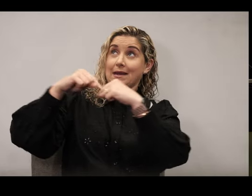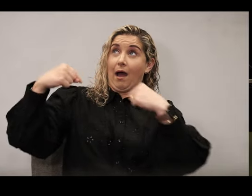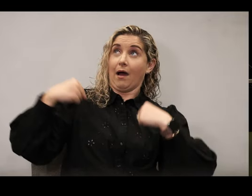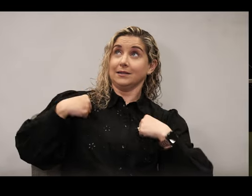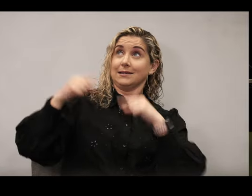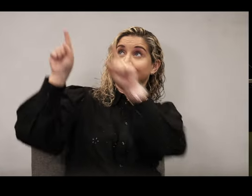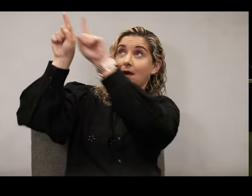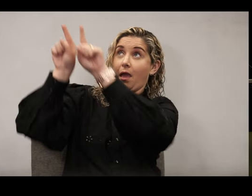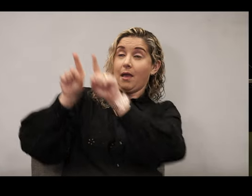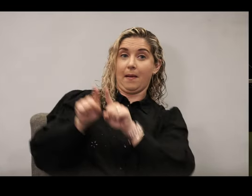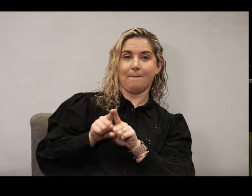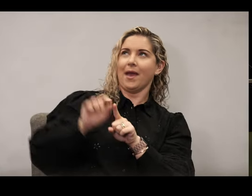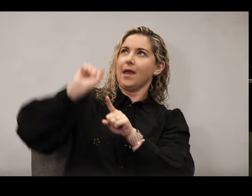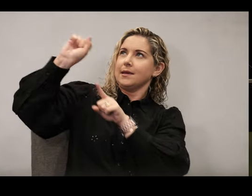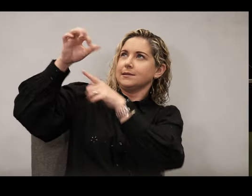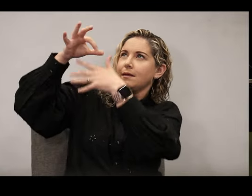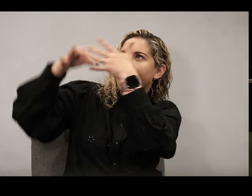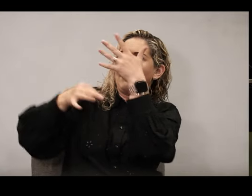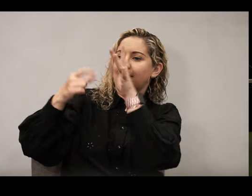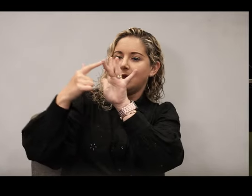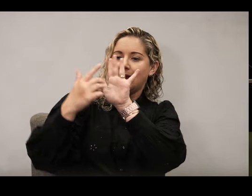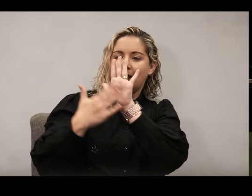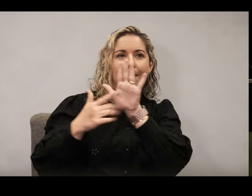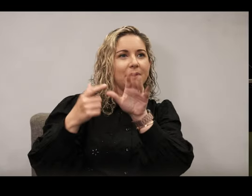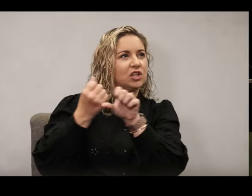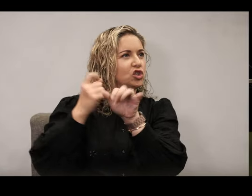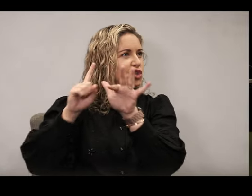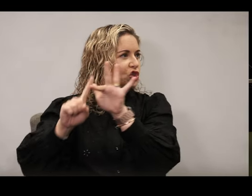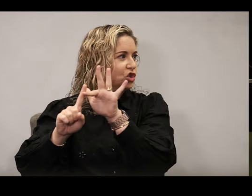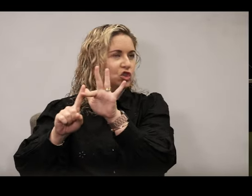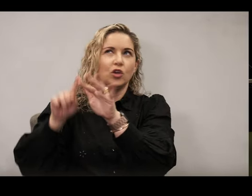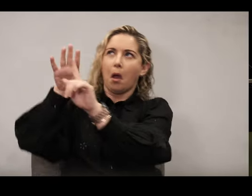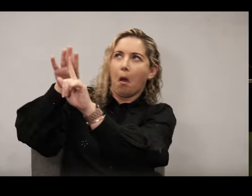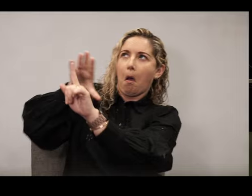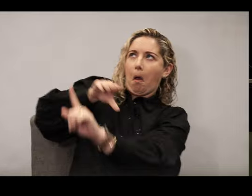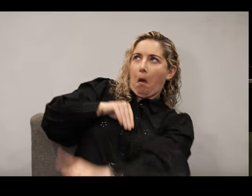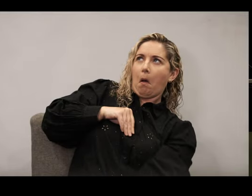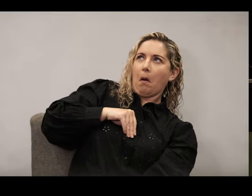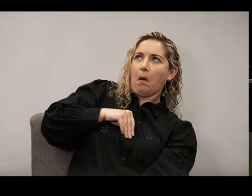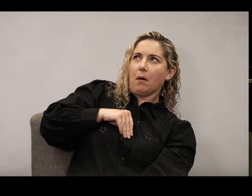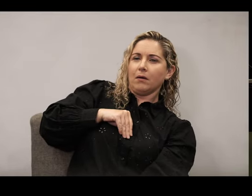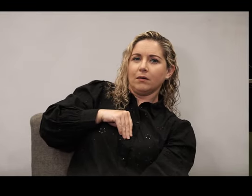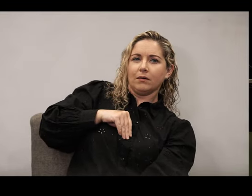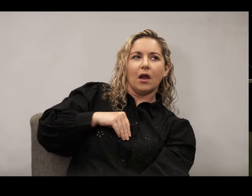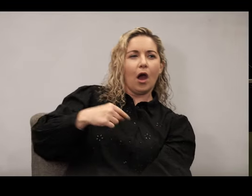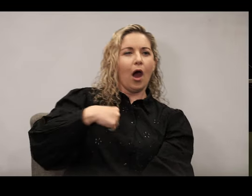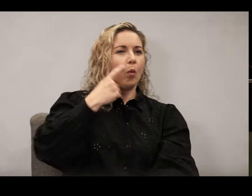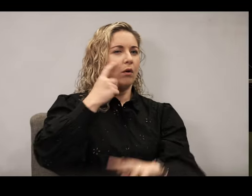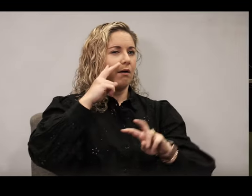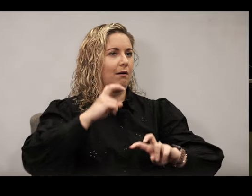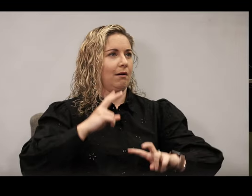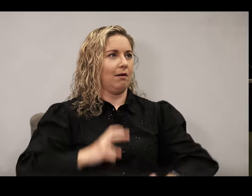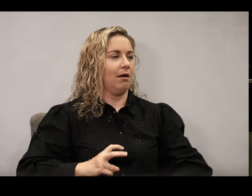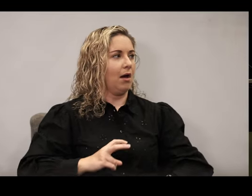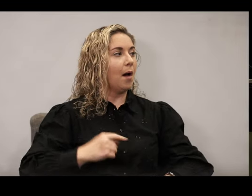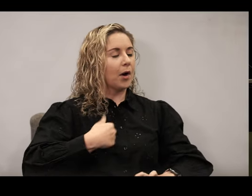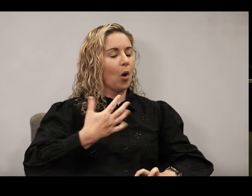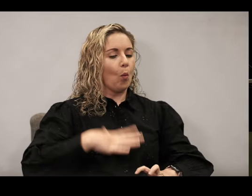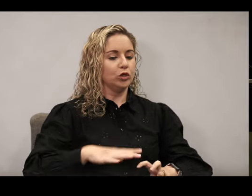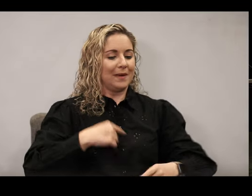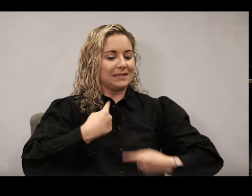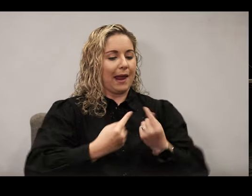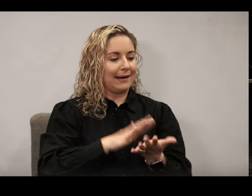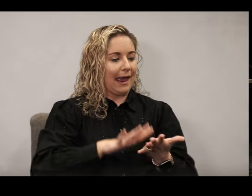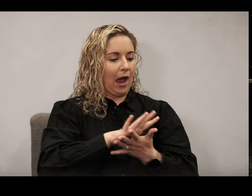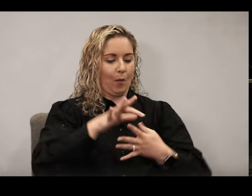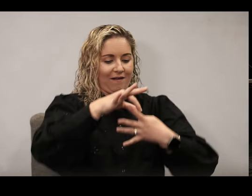went through Genesis, but we're looping back today to this critical topic. And the way we're going to do it is by thinking about the four eras of the image